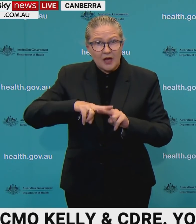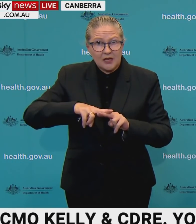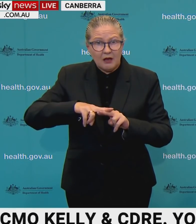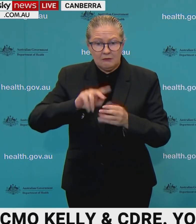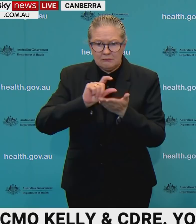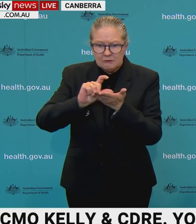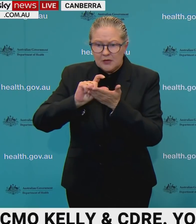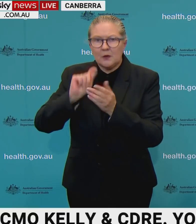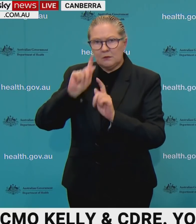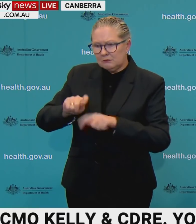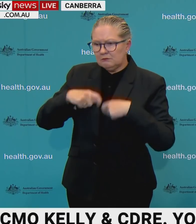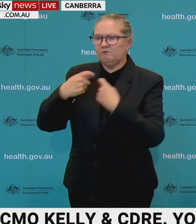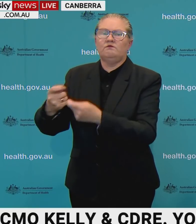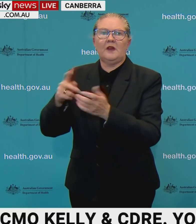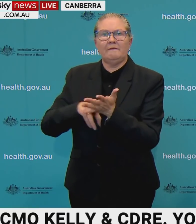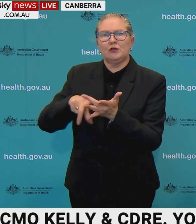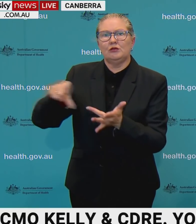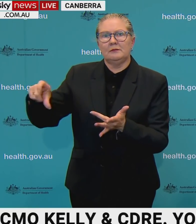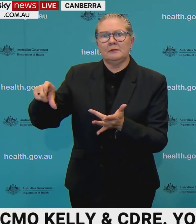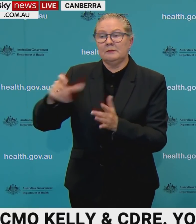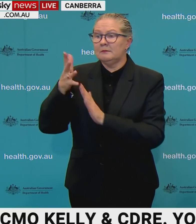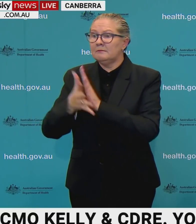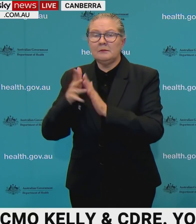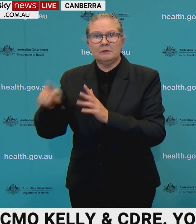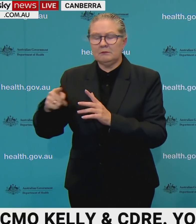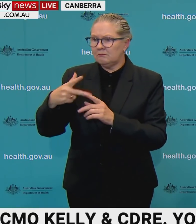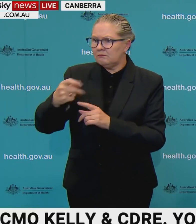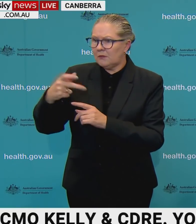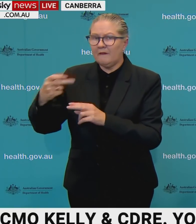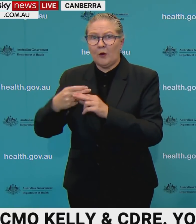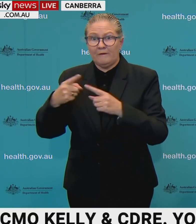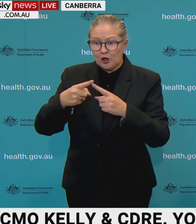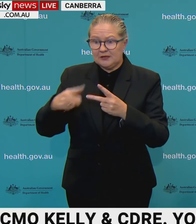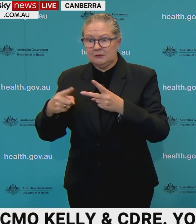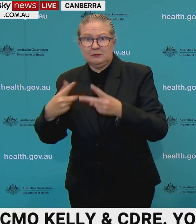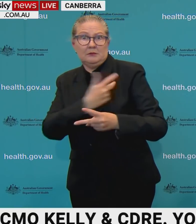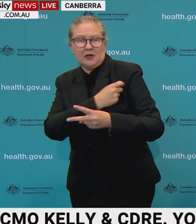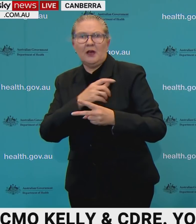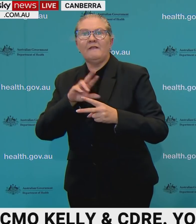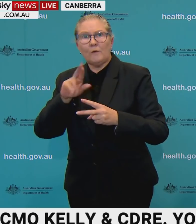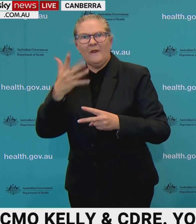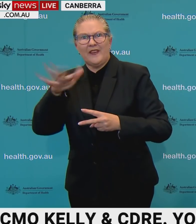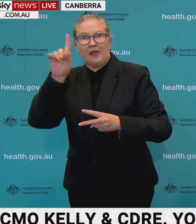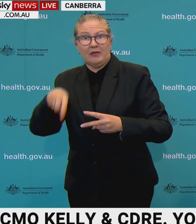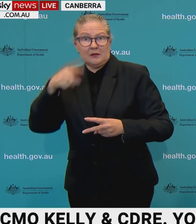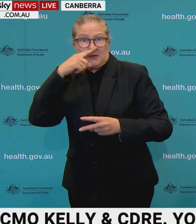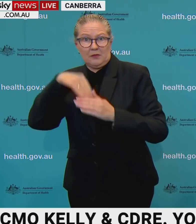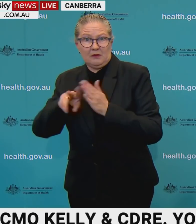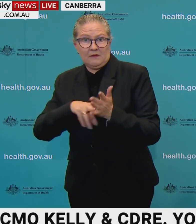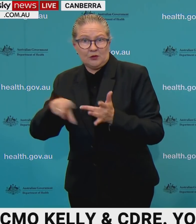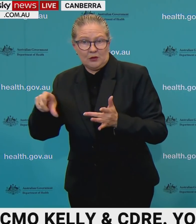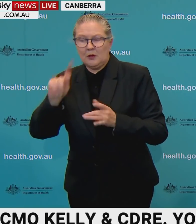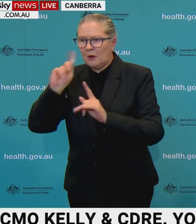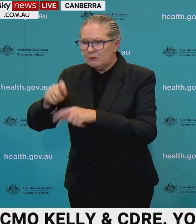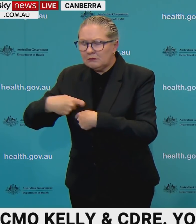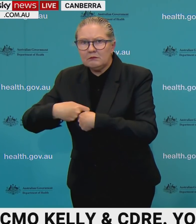made available for Victoria. That will enable the vaccination for first and second doses of 50,000 Victorians and be distributed